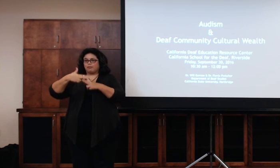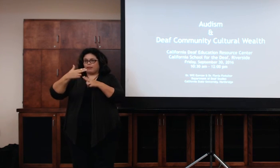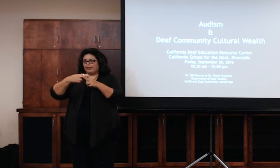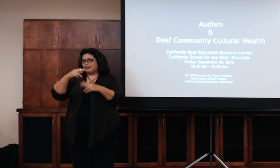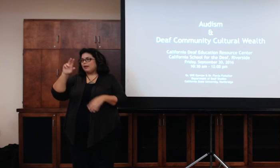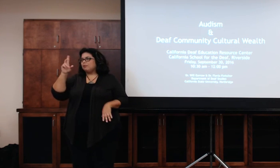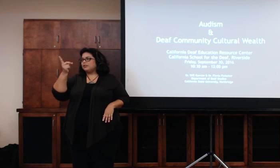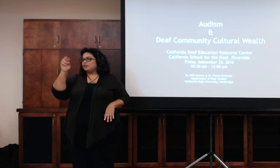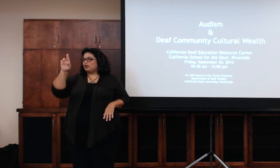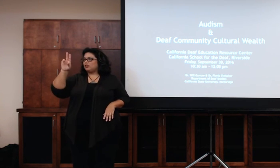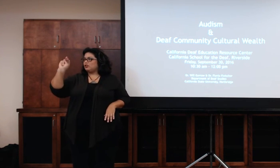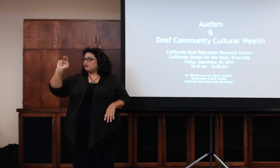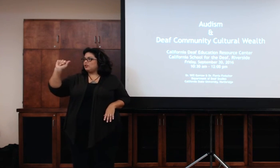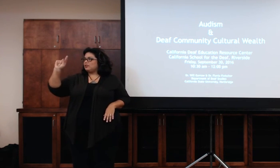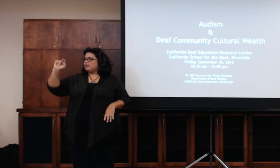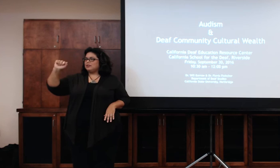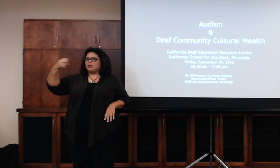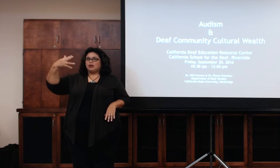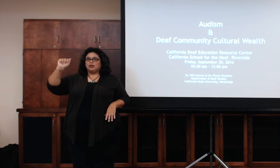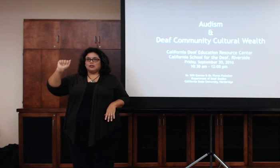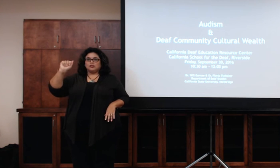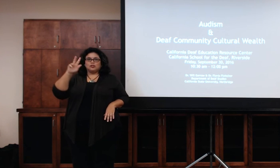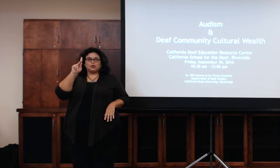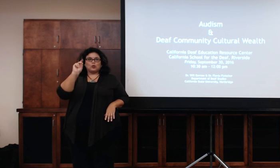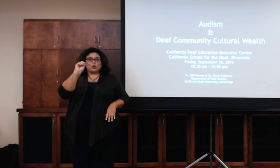First of all, let me introduce myself. I'm Dr. Natasha Cordes,